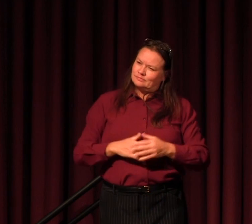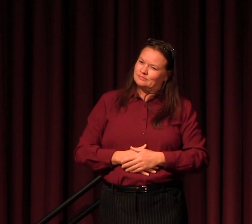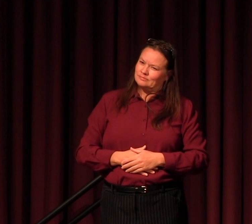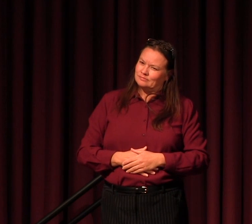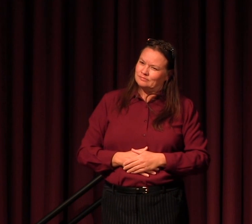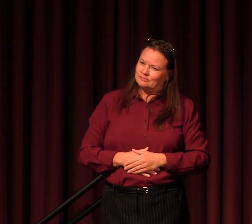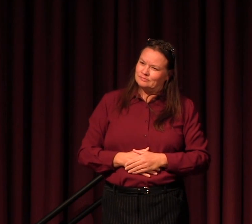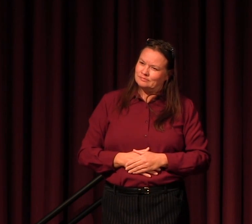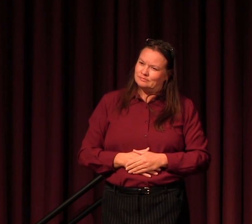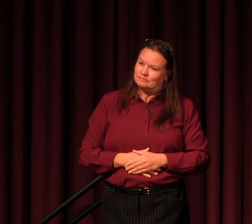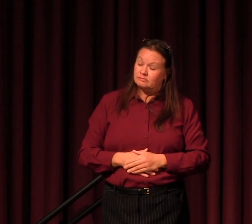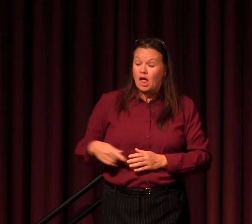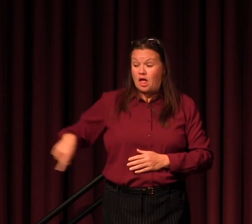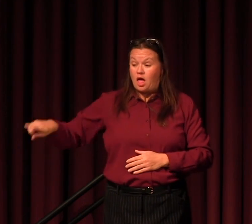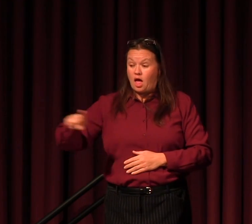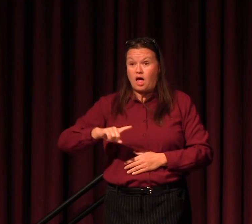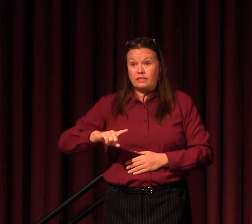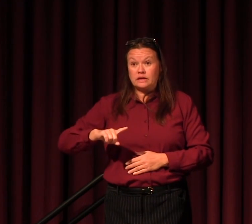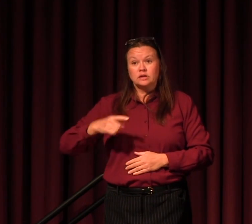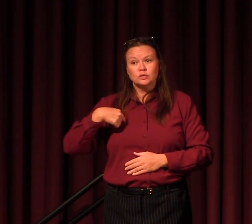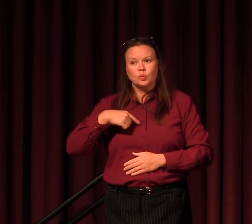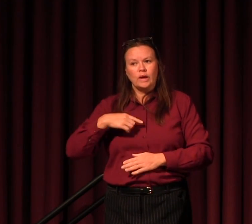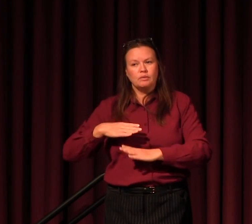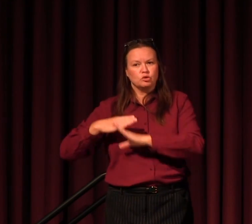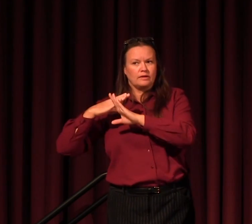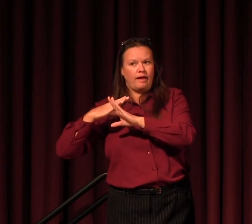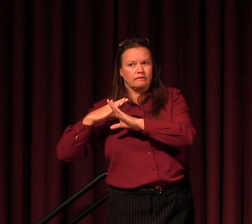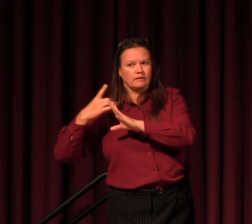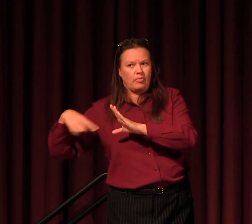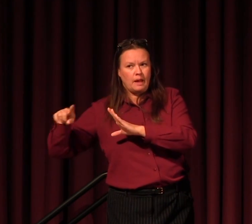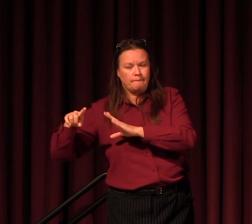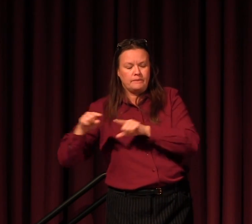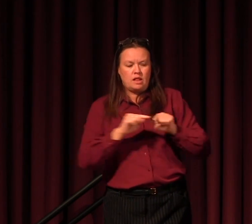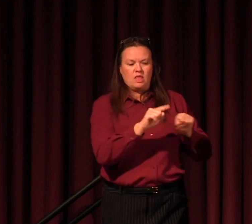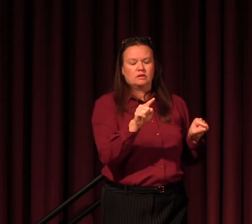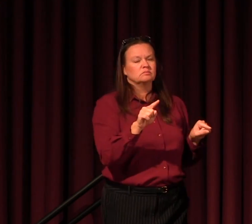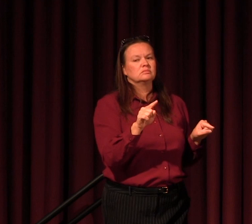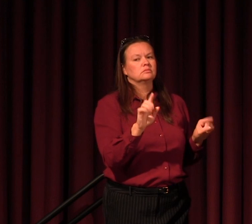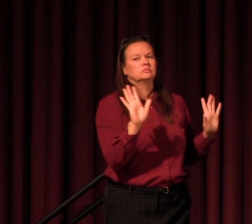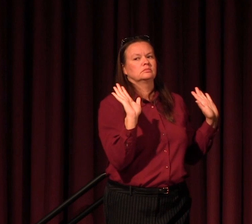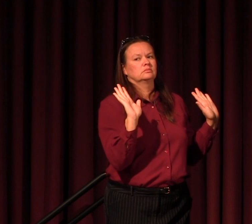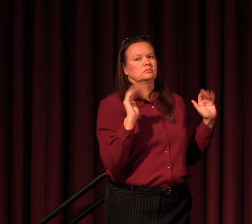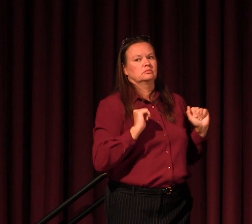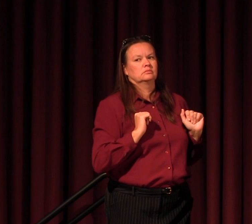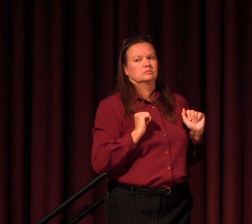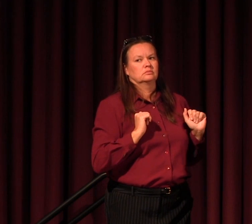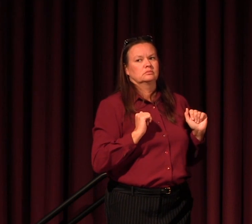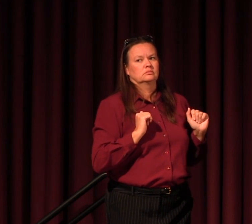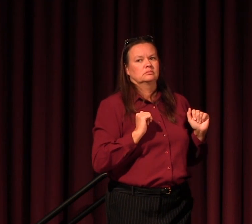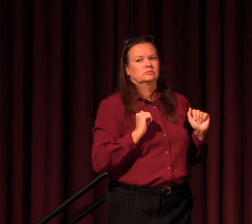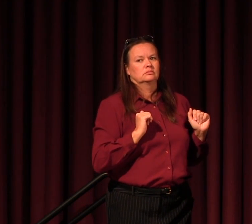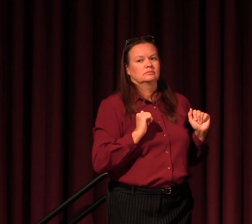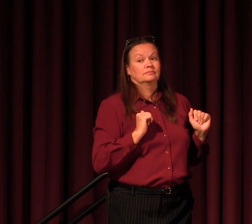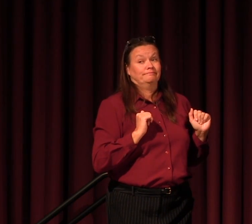We defend our kin against the other.